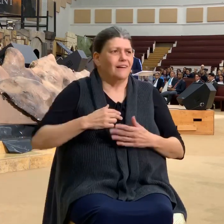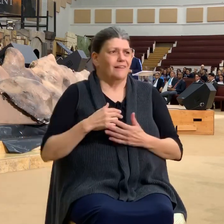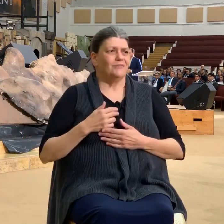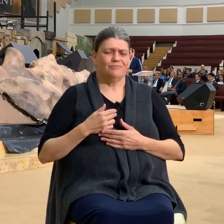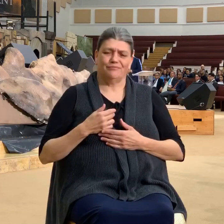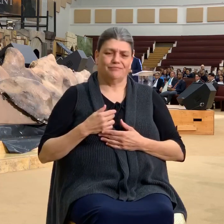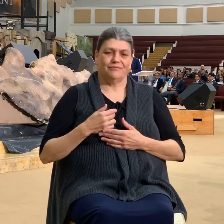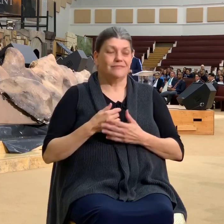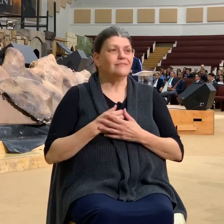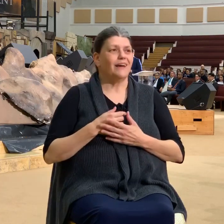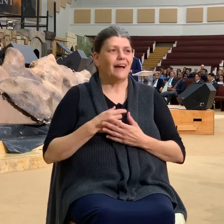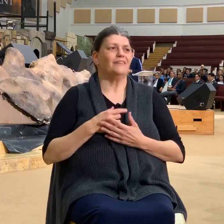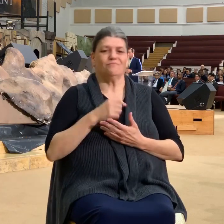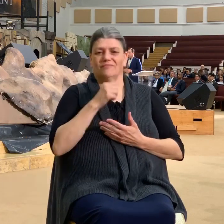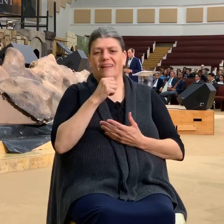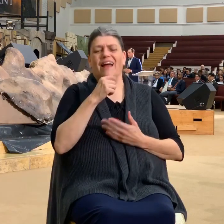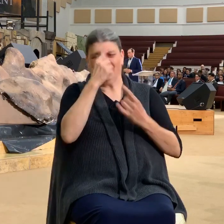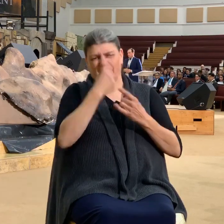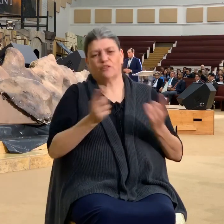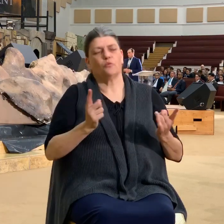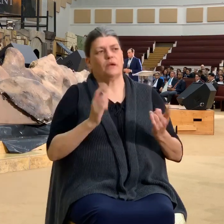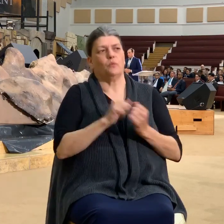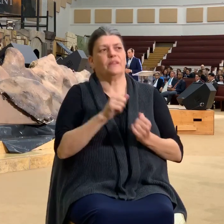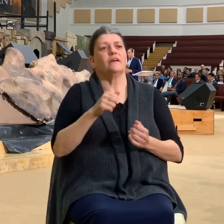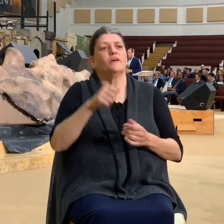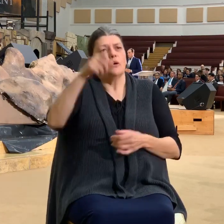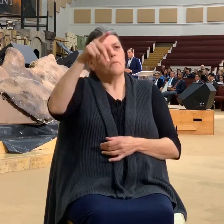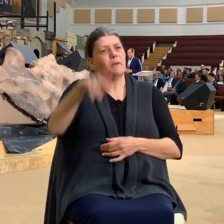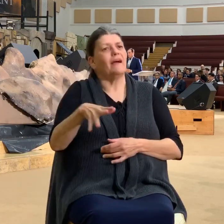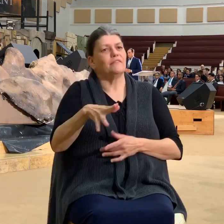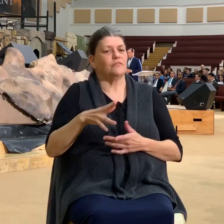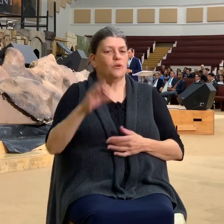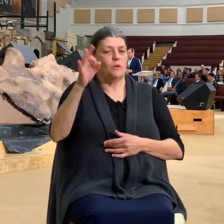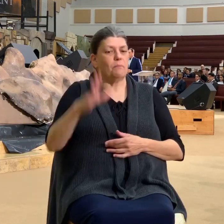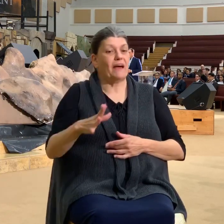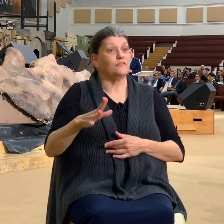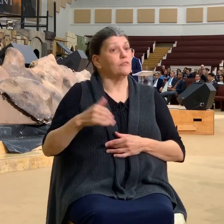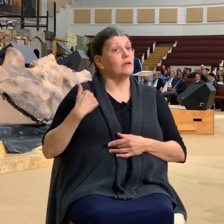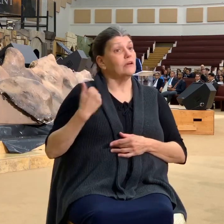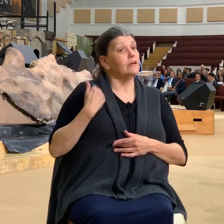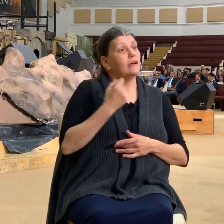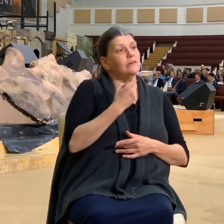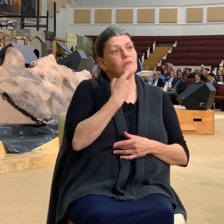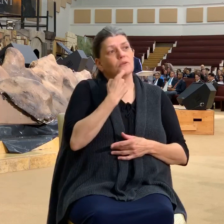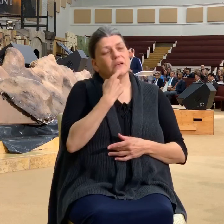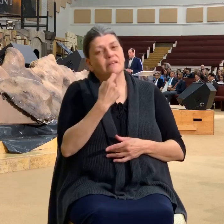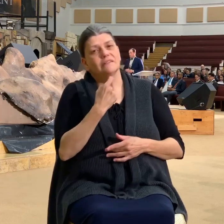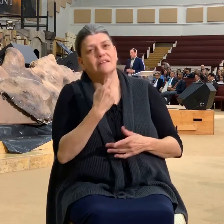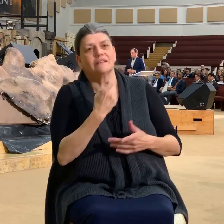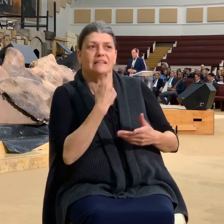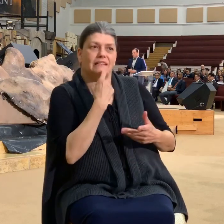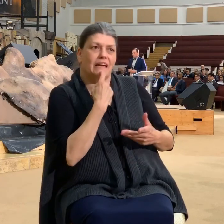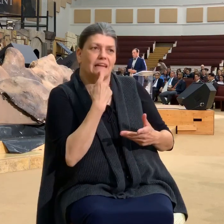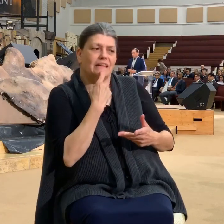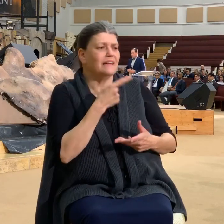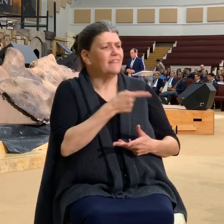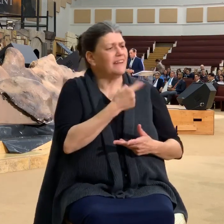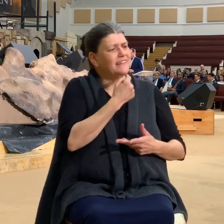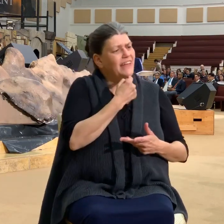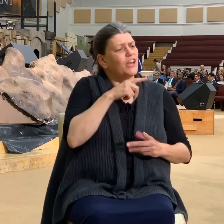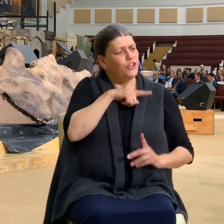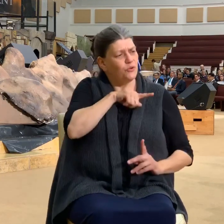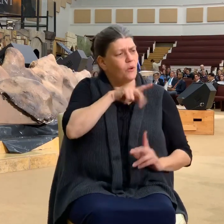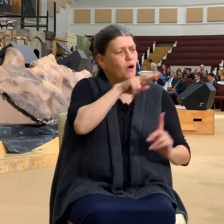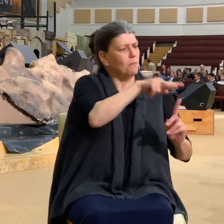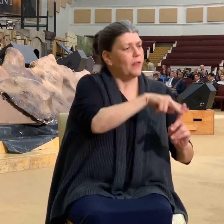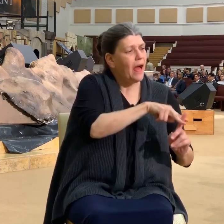just read from the Old Testament, saying that you are applying an Old Testament principle to a